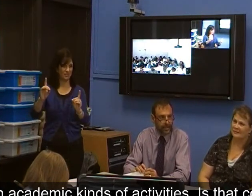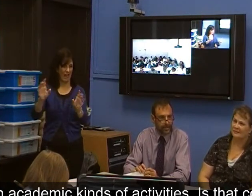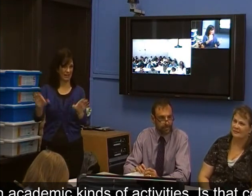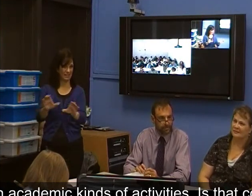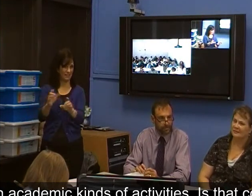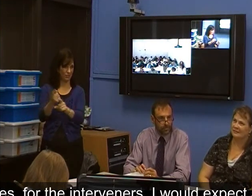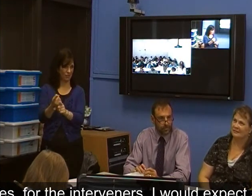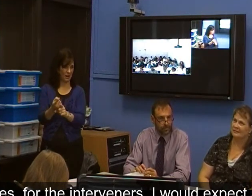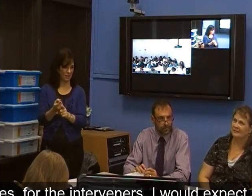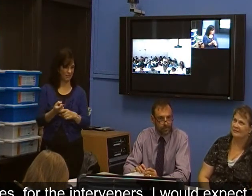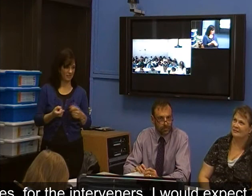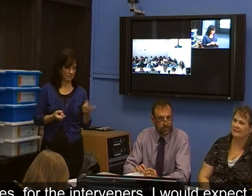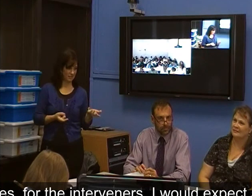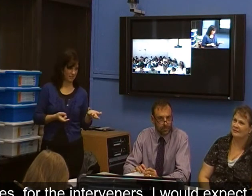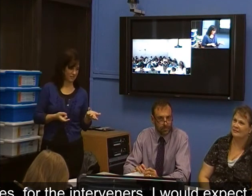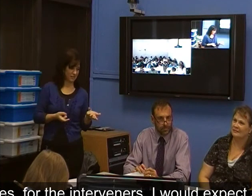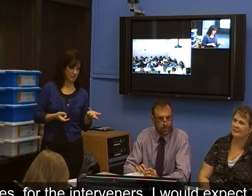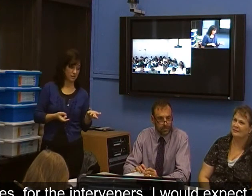correct?